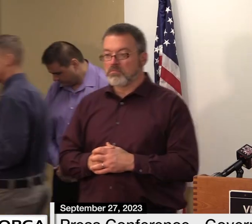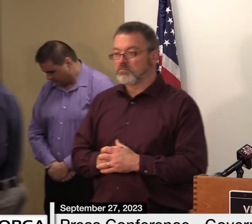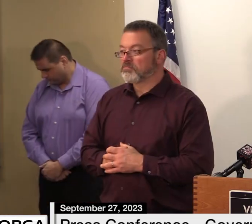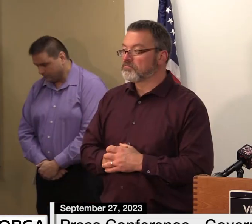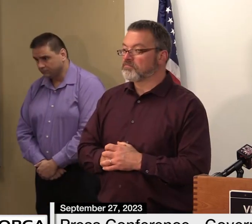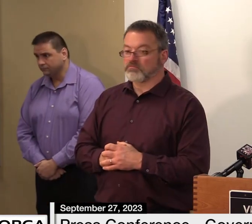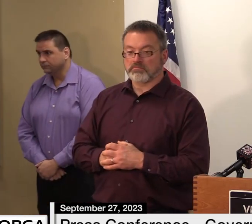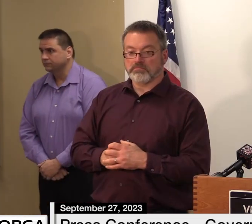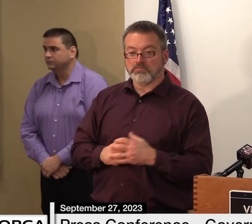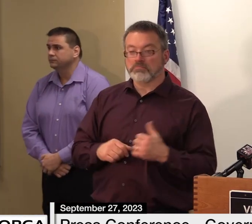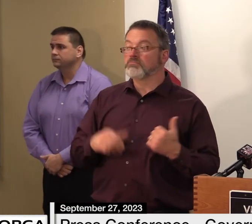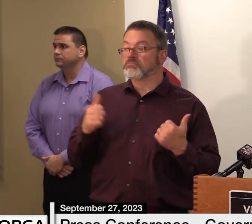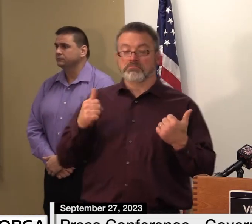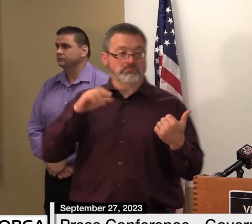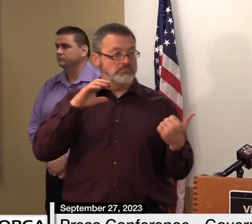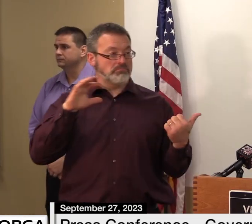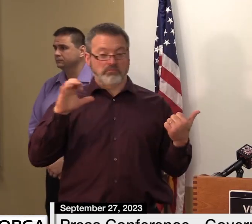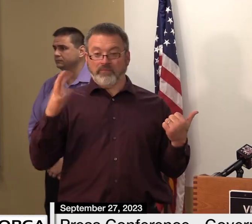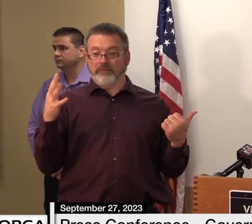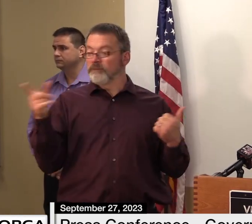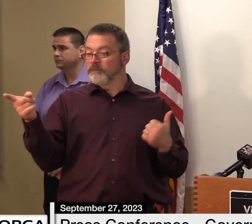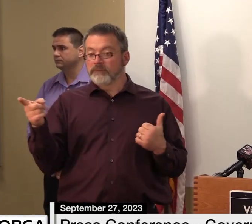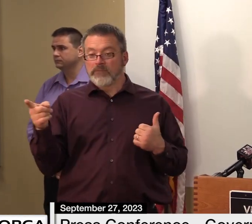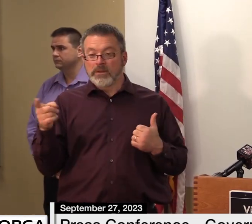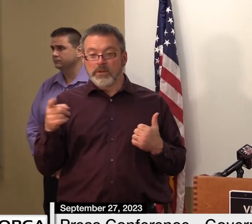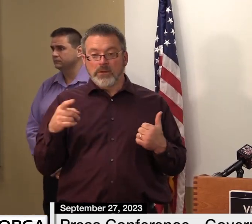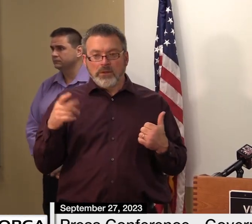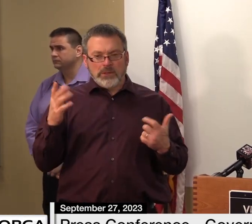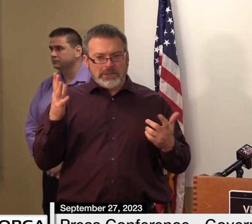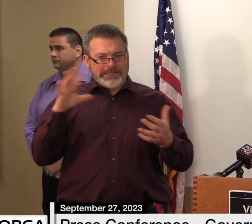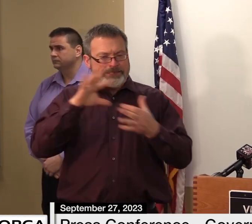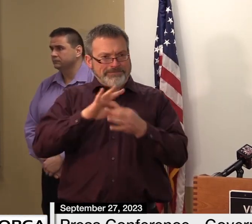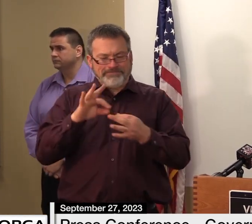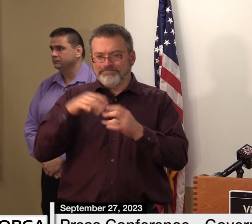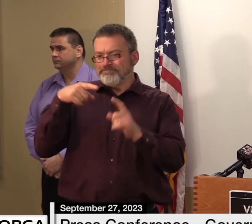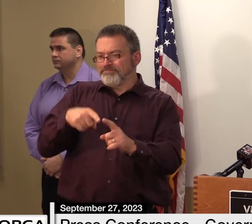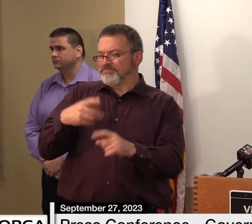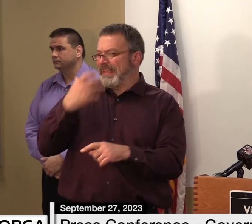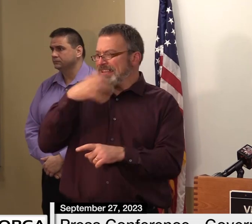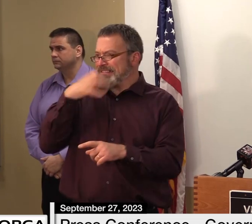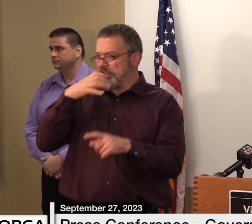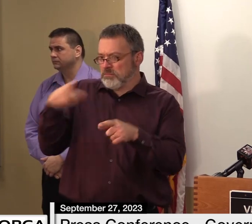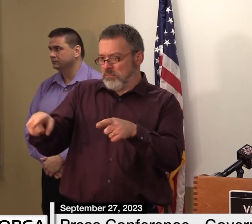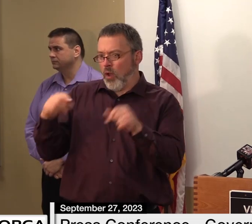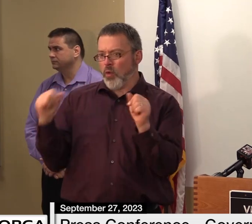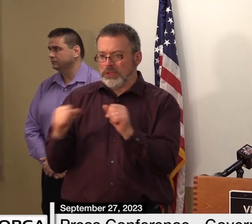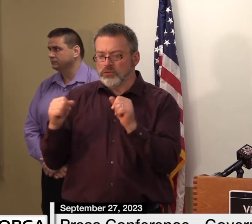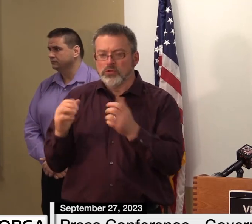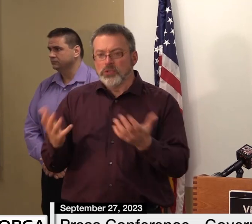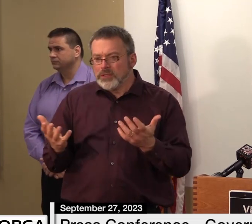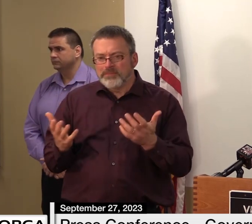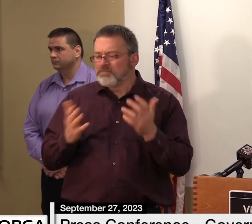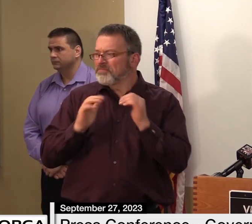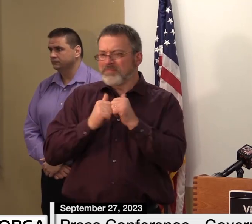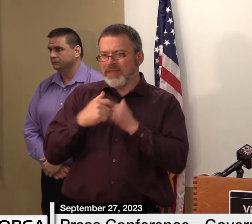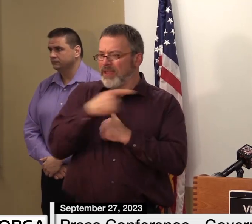Thank you. Going back to talking about heat with how you started off, today, I guess, how are you going to be working with the Vermont Fuel Dealers Association? What does that partnership